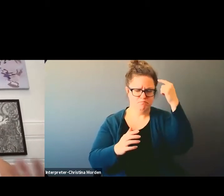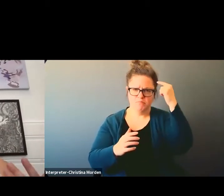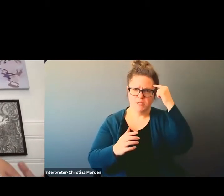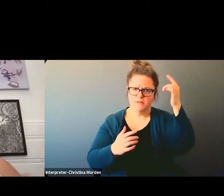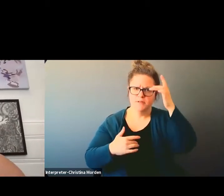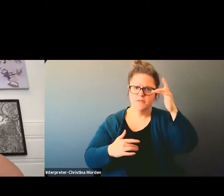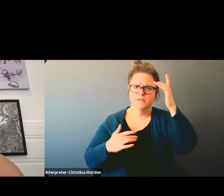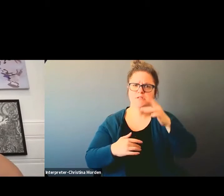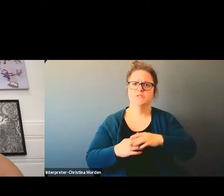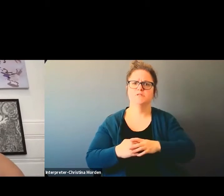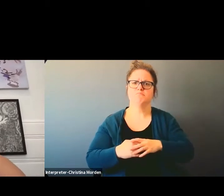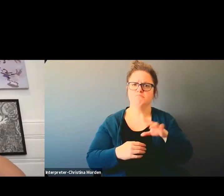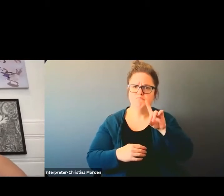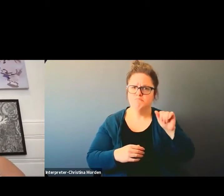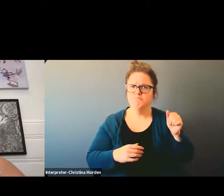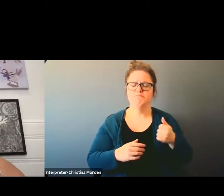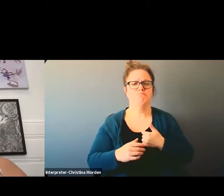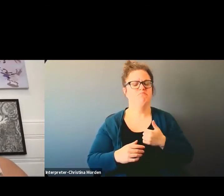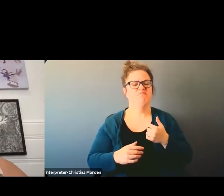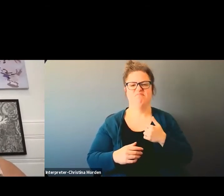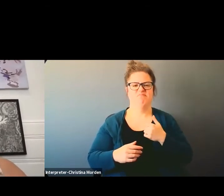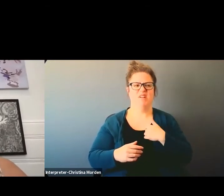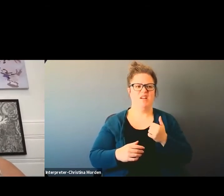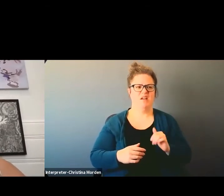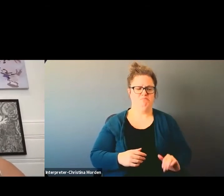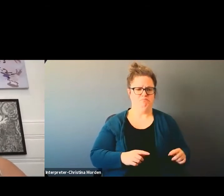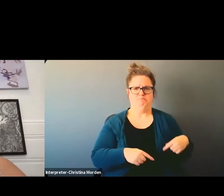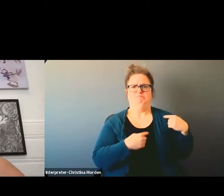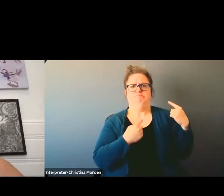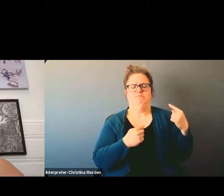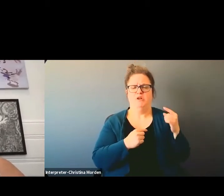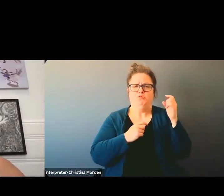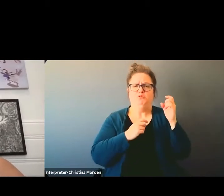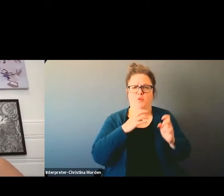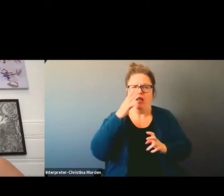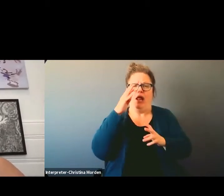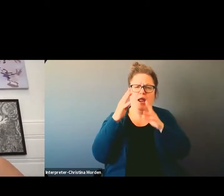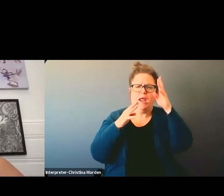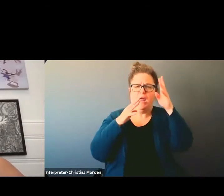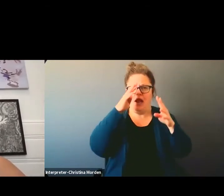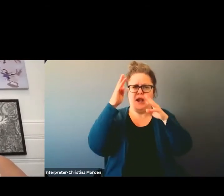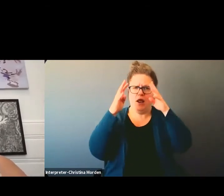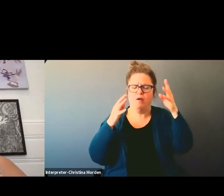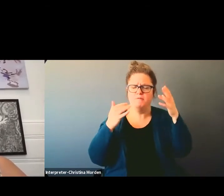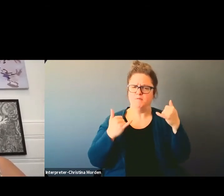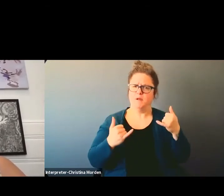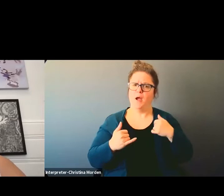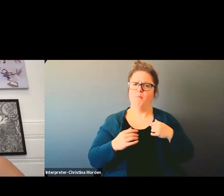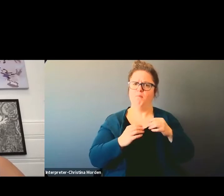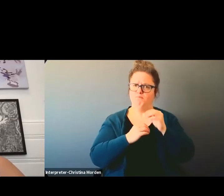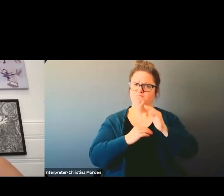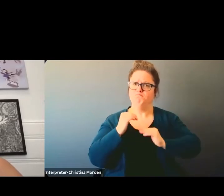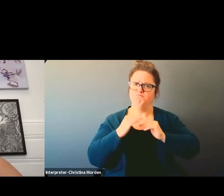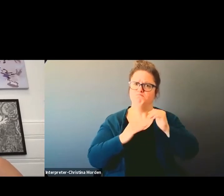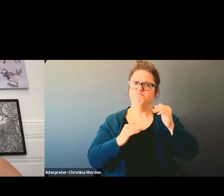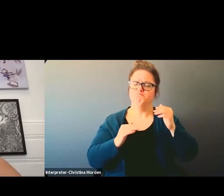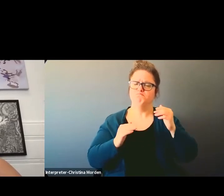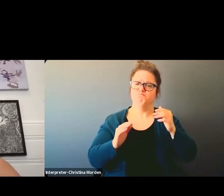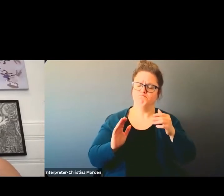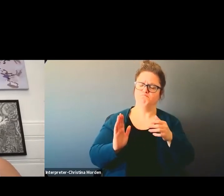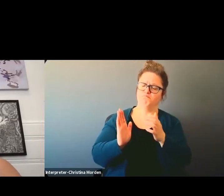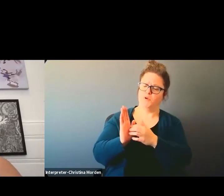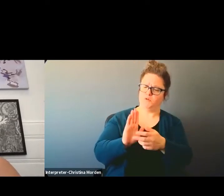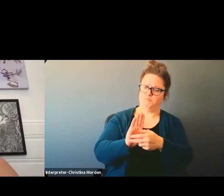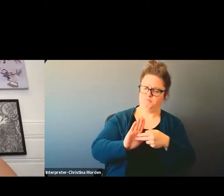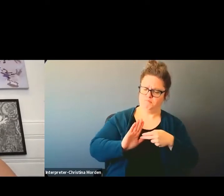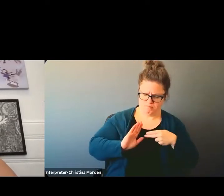been a creator since a young age, and I was just beginning to be more comfortable with my diagnosis. So I really thought it was serendipity that I